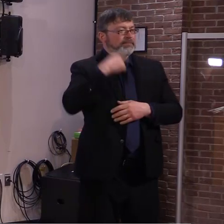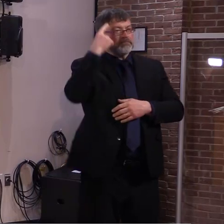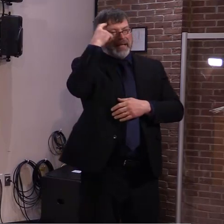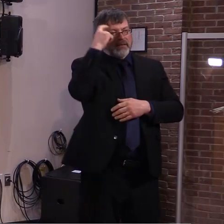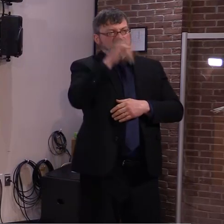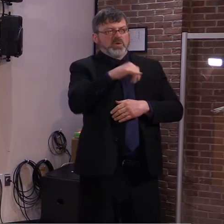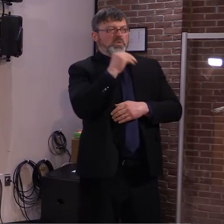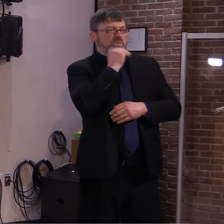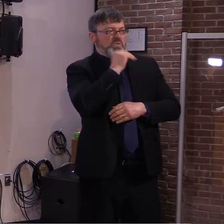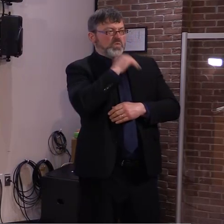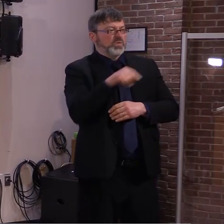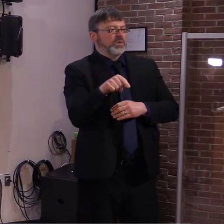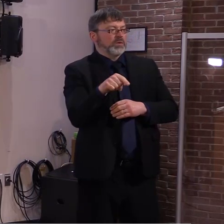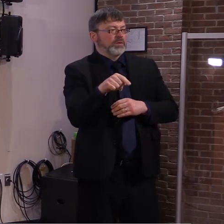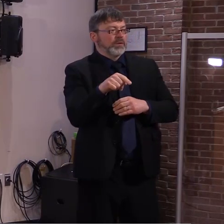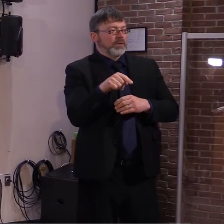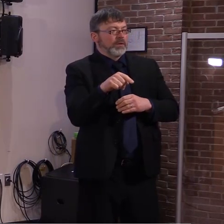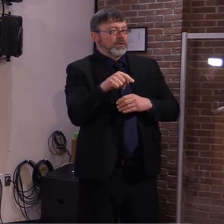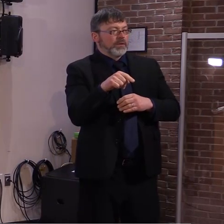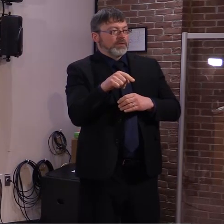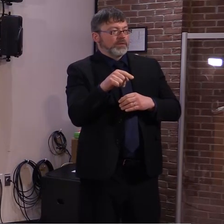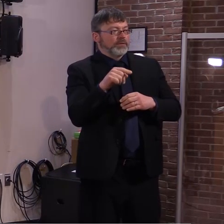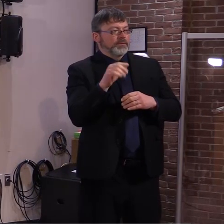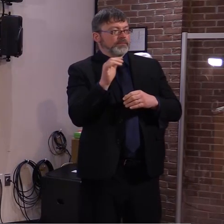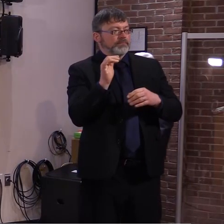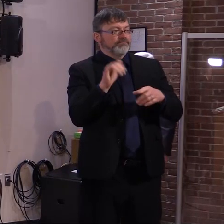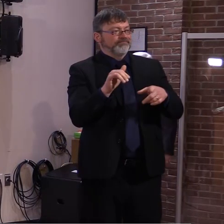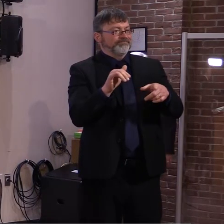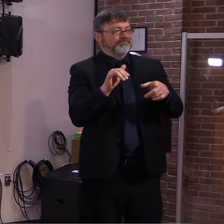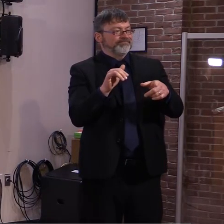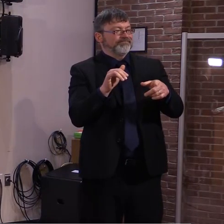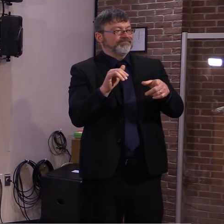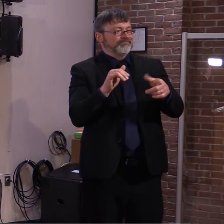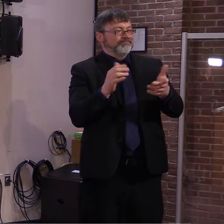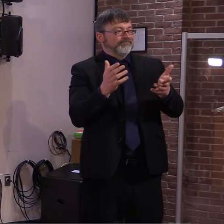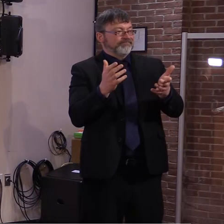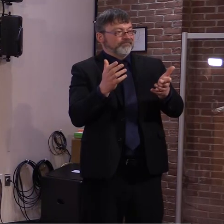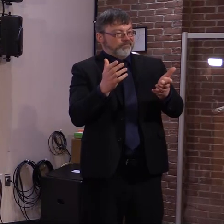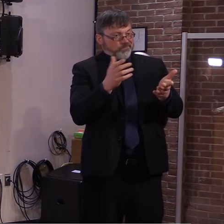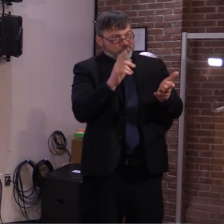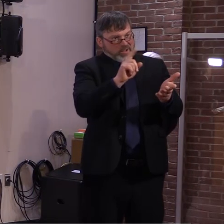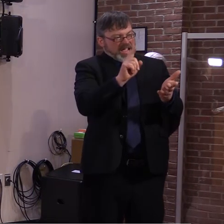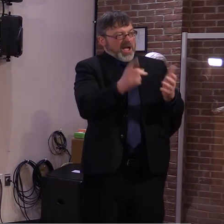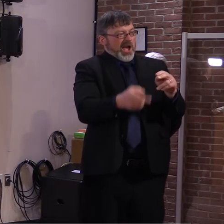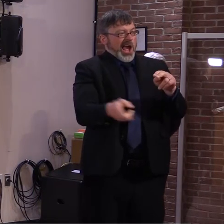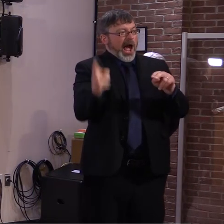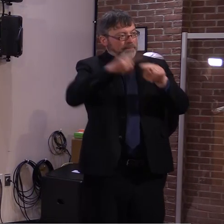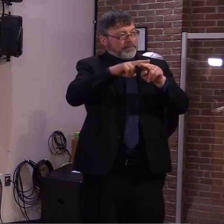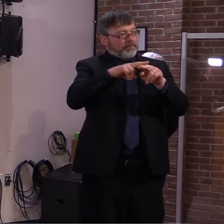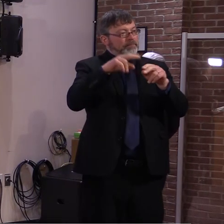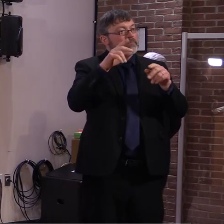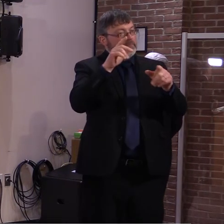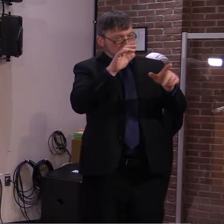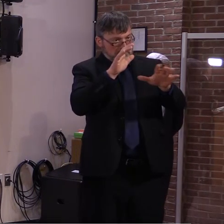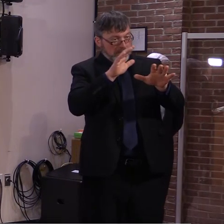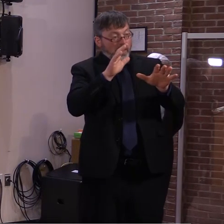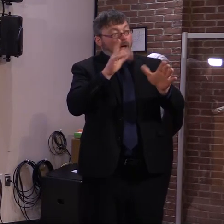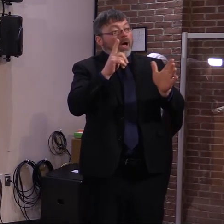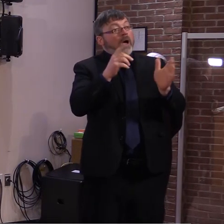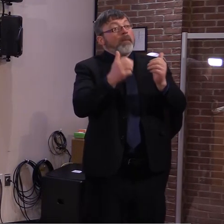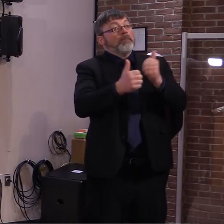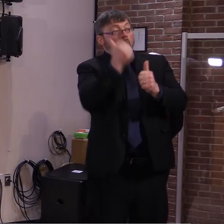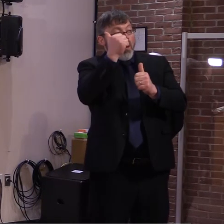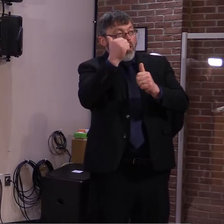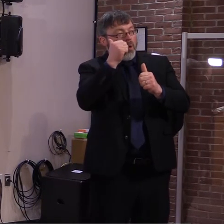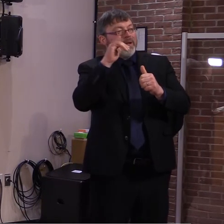is directly related to the number of people opening new benefit years because they